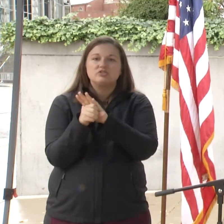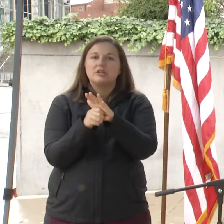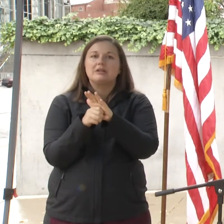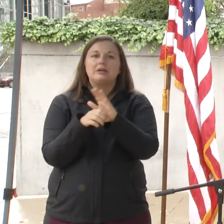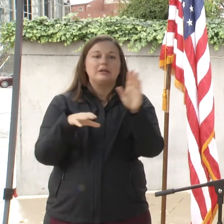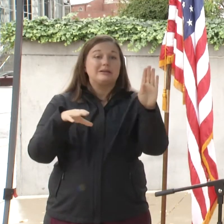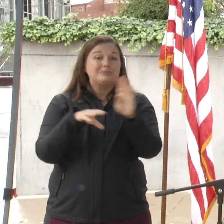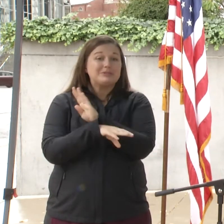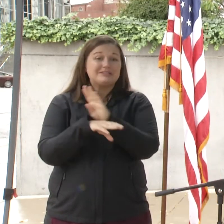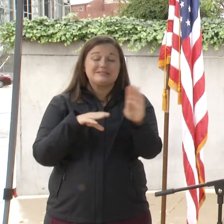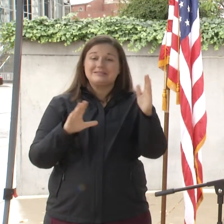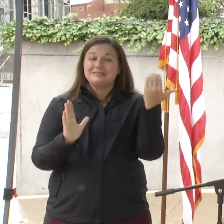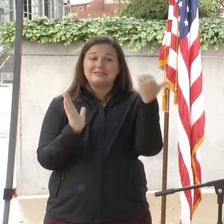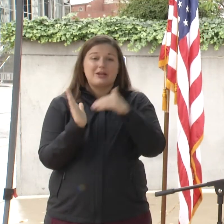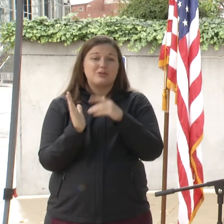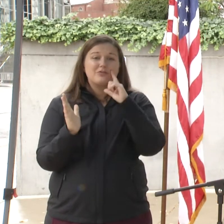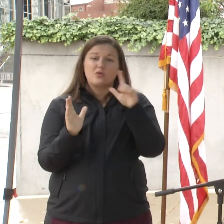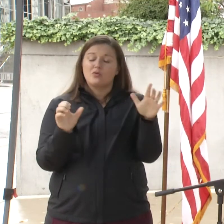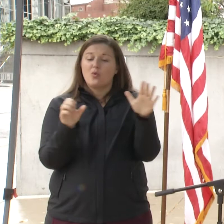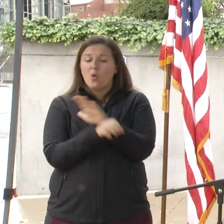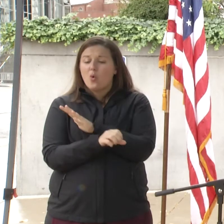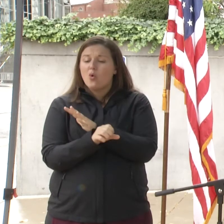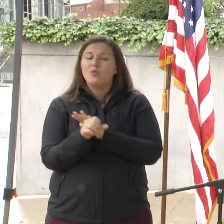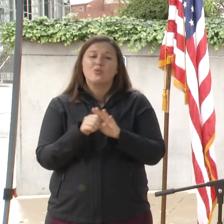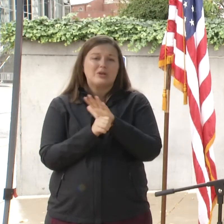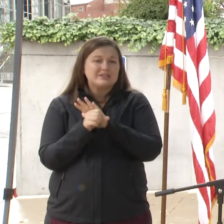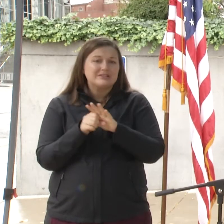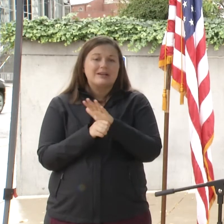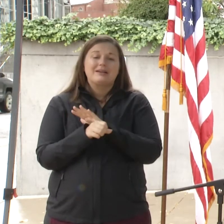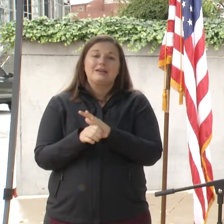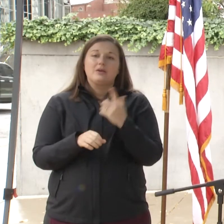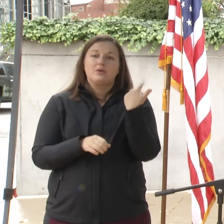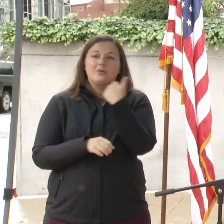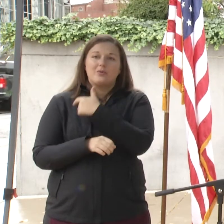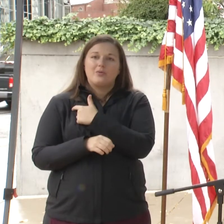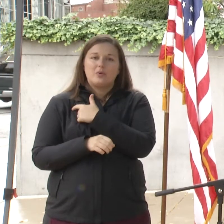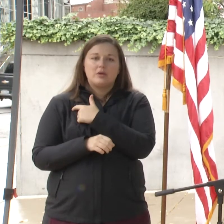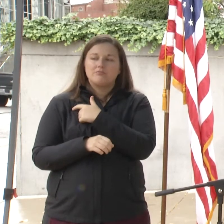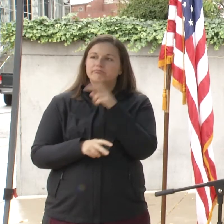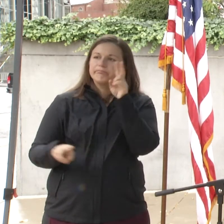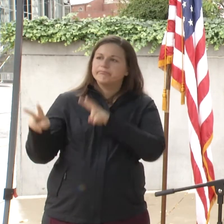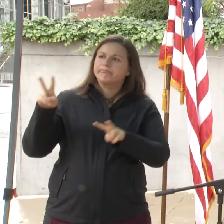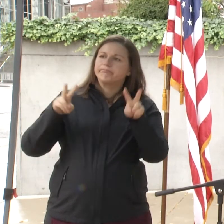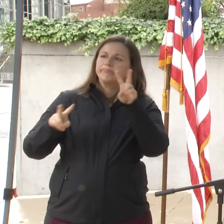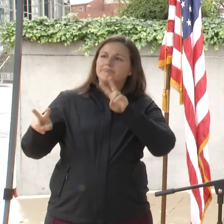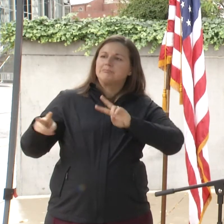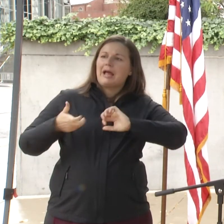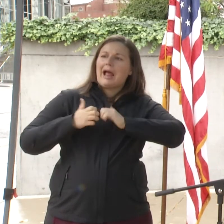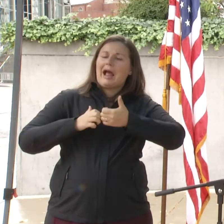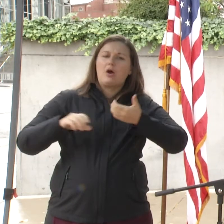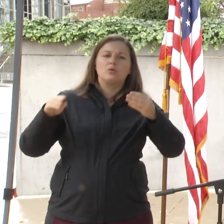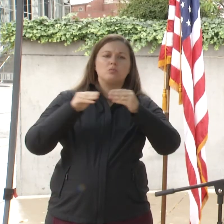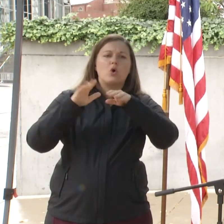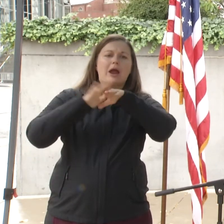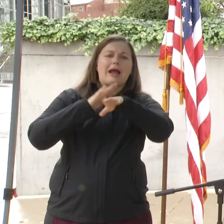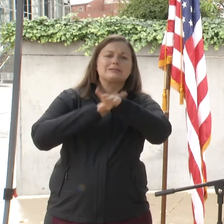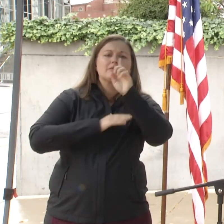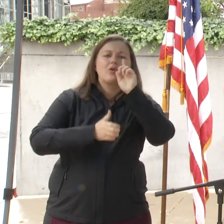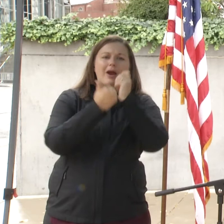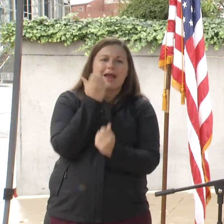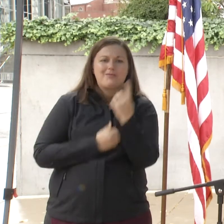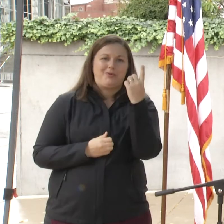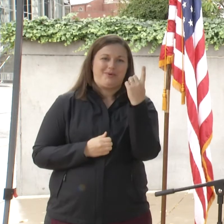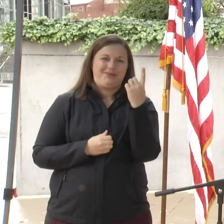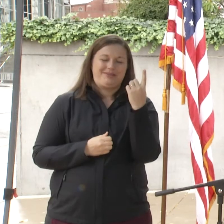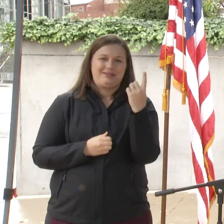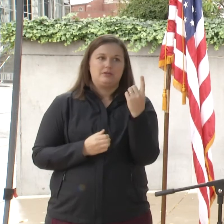business center of our entire region, and we look at it in a way to make it more accessible for everyone. I want to thank